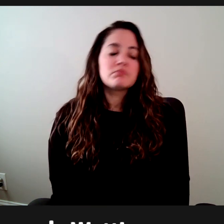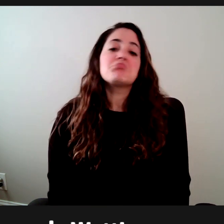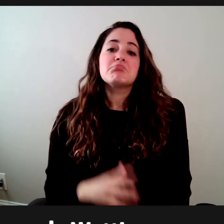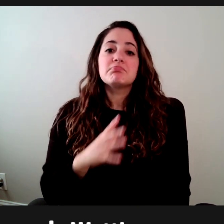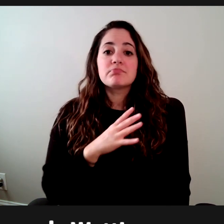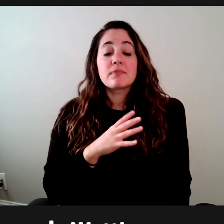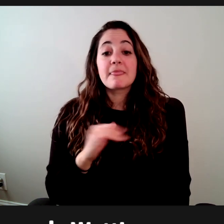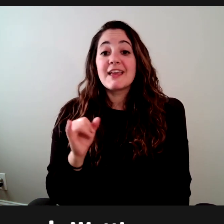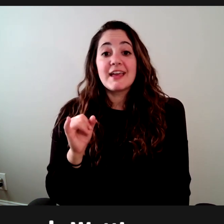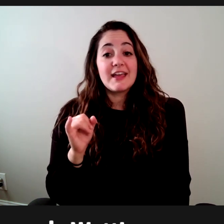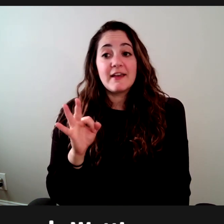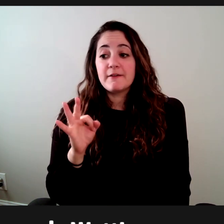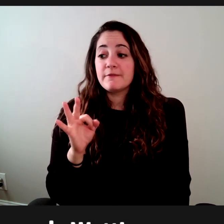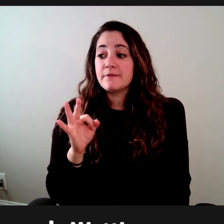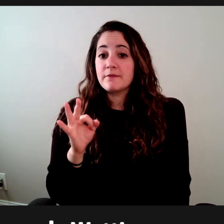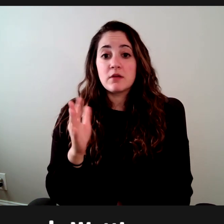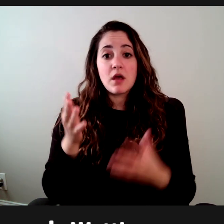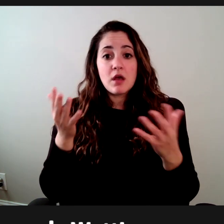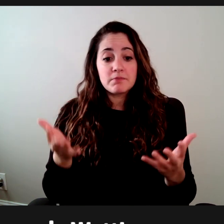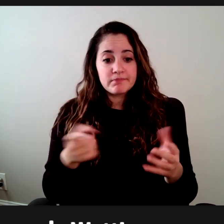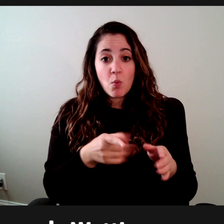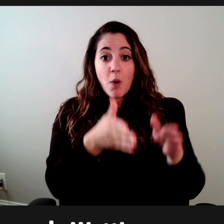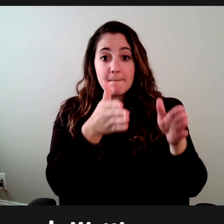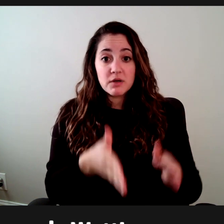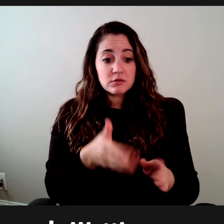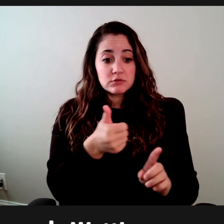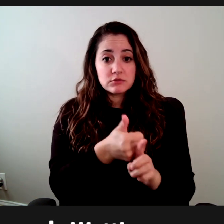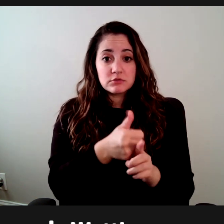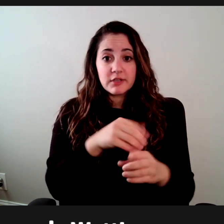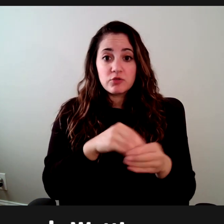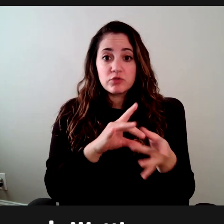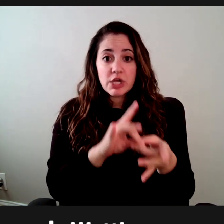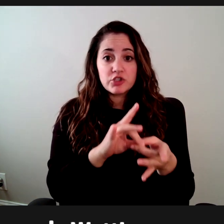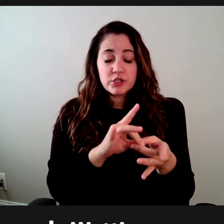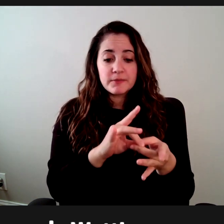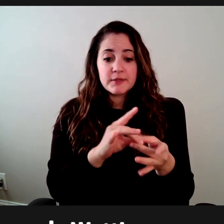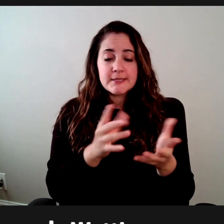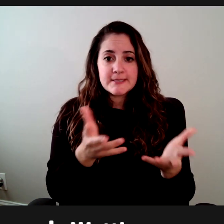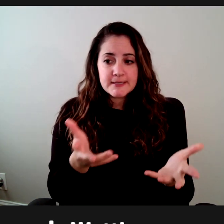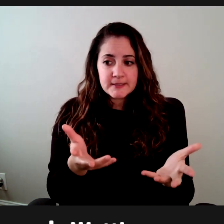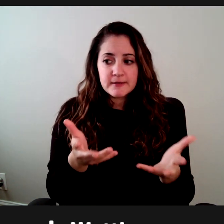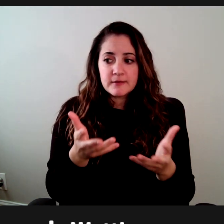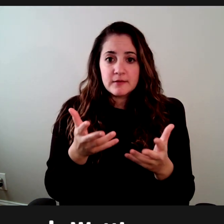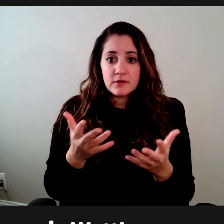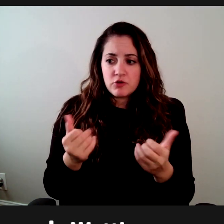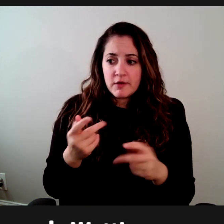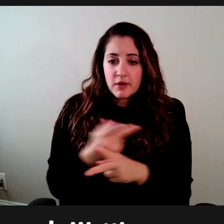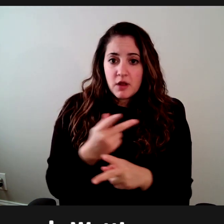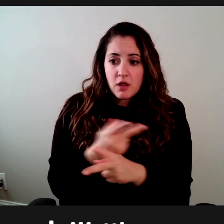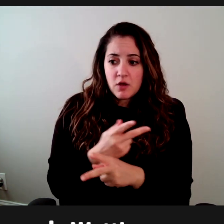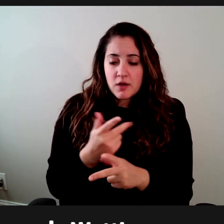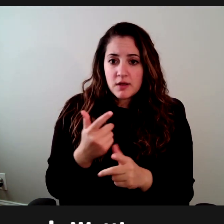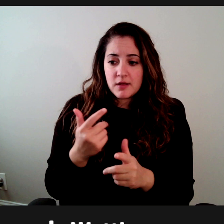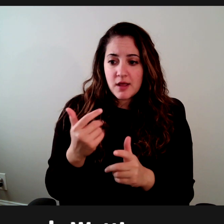of that. So let's just say that someone's having difficulty with, finding a way with their